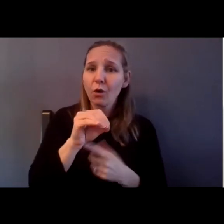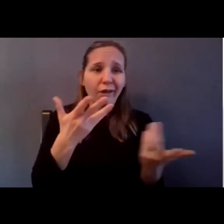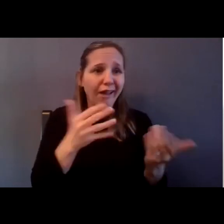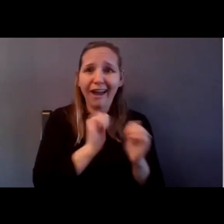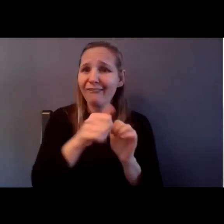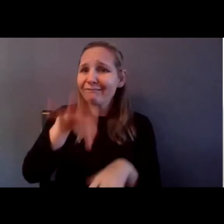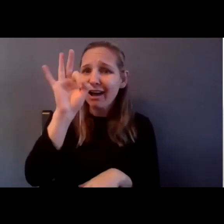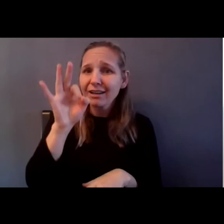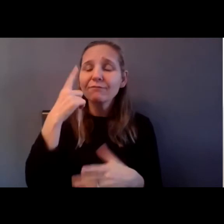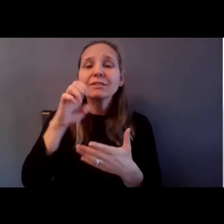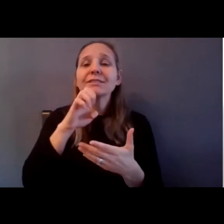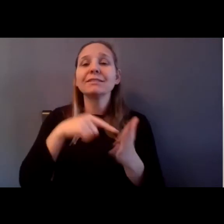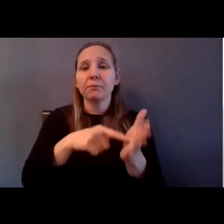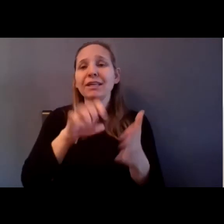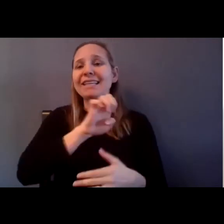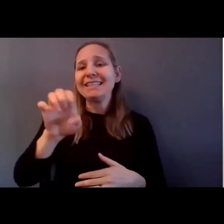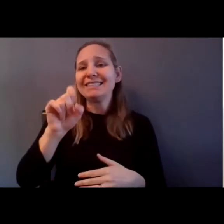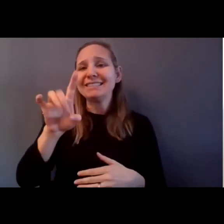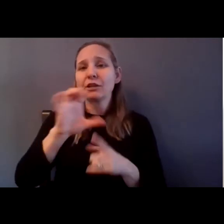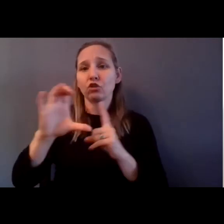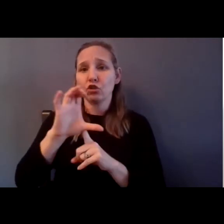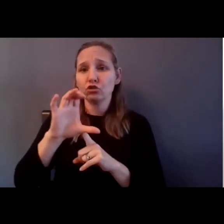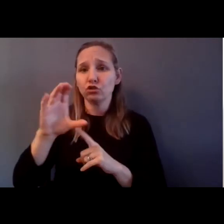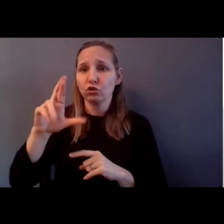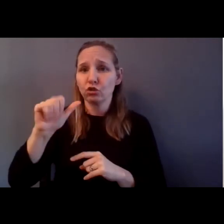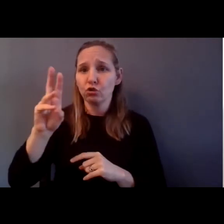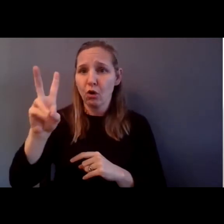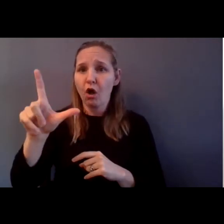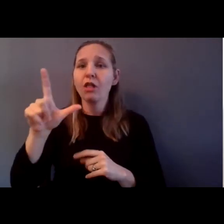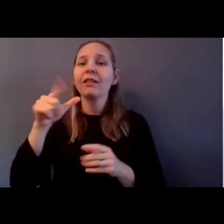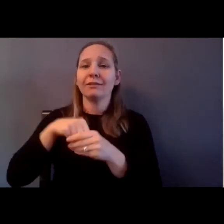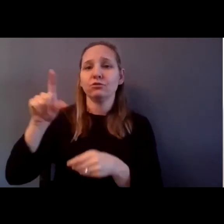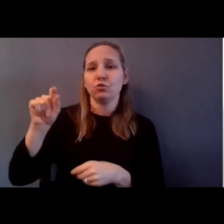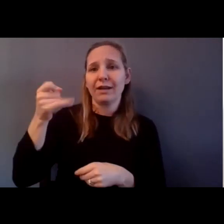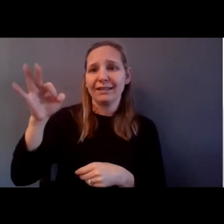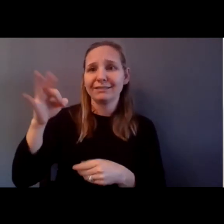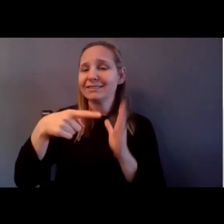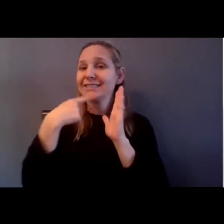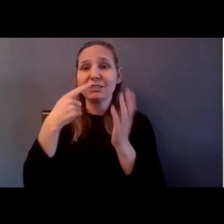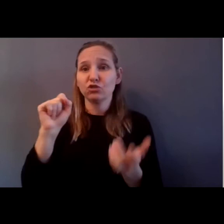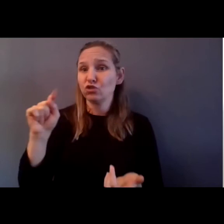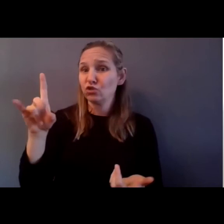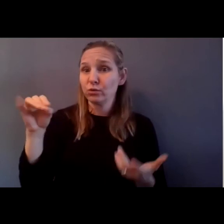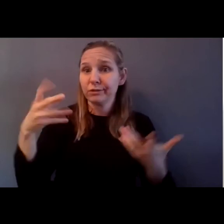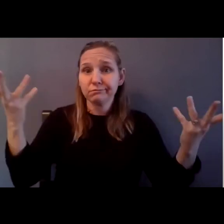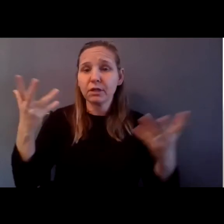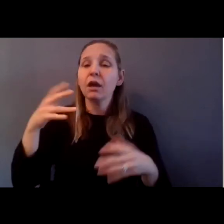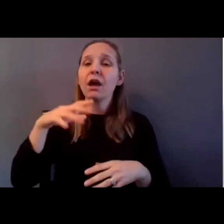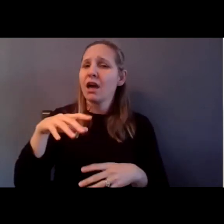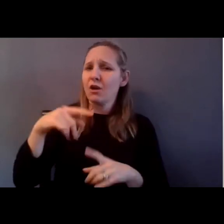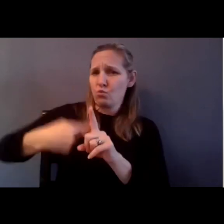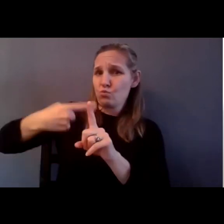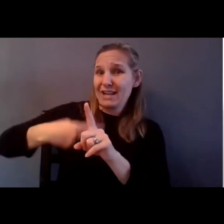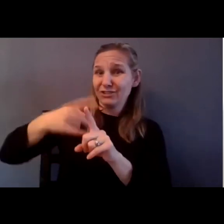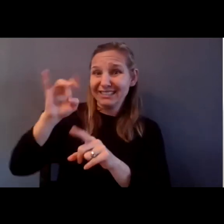Eastside Culture Crawl produced a study of studio displacements in 2019. They say that the median rental rate of studio space has increased